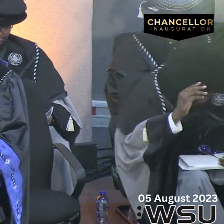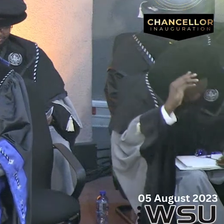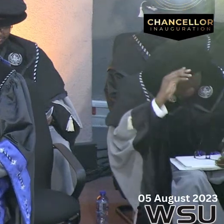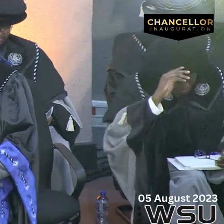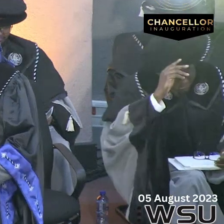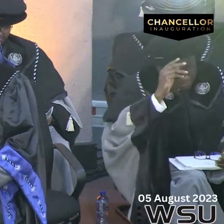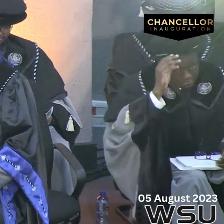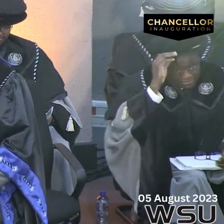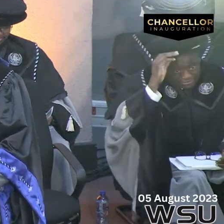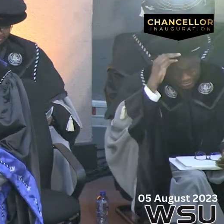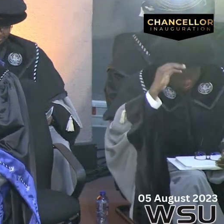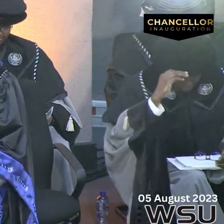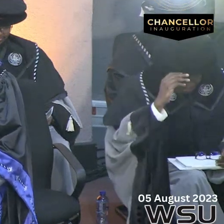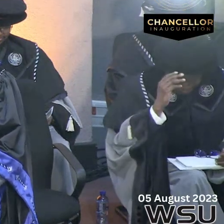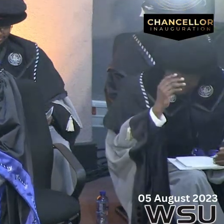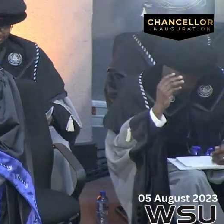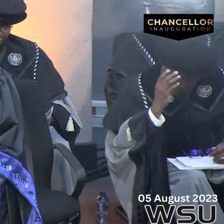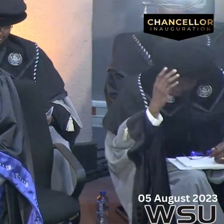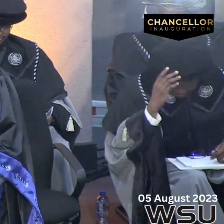sikelela iAfrika.